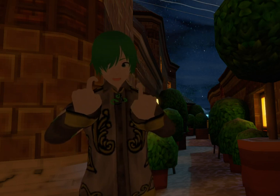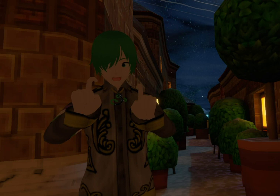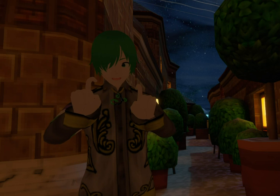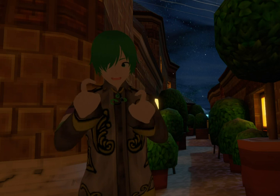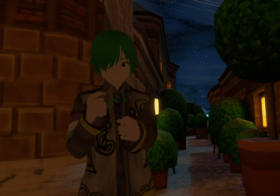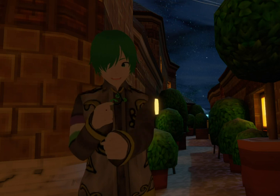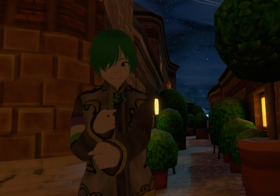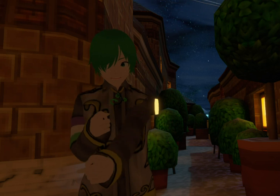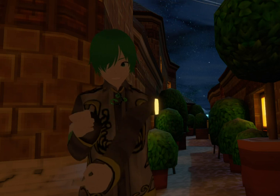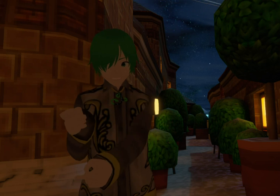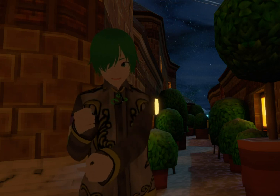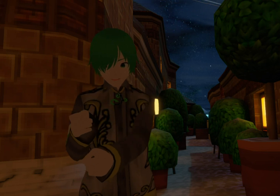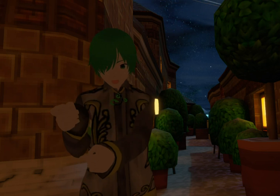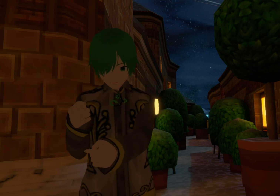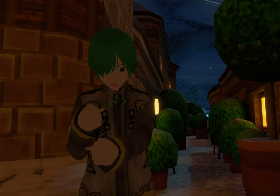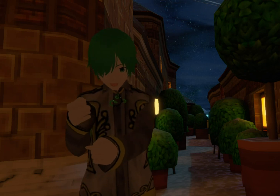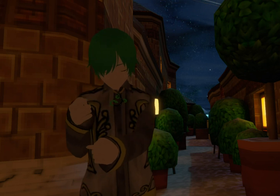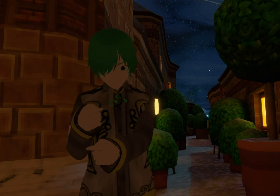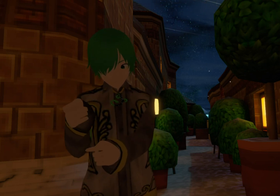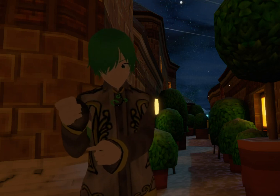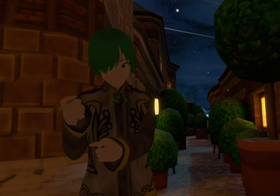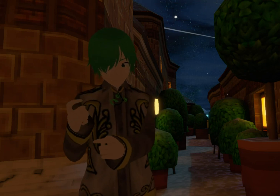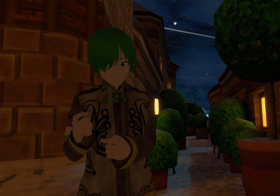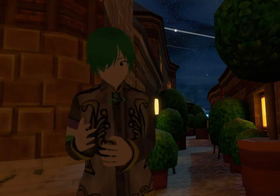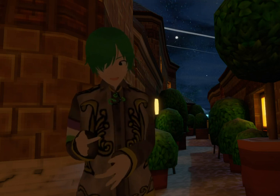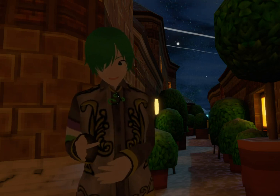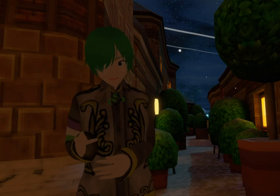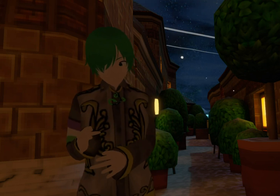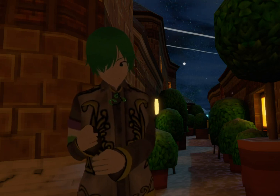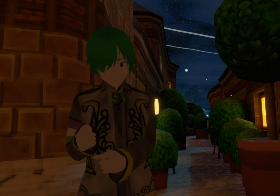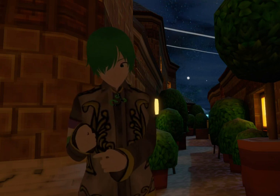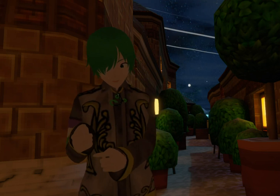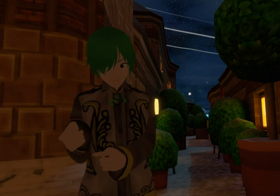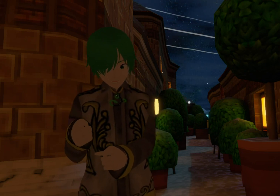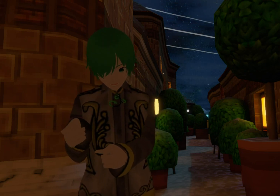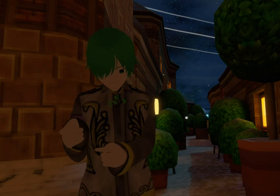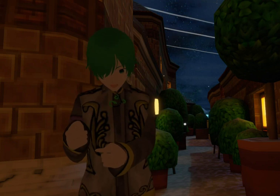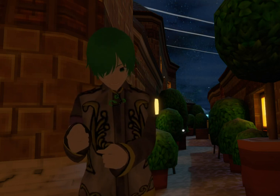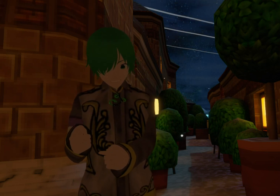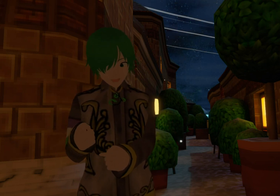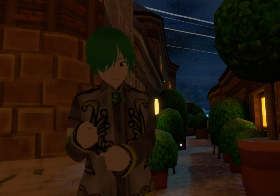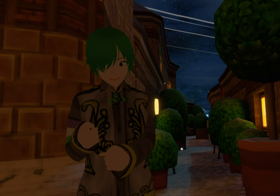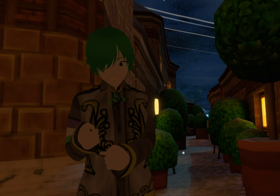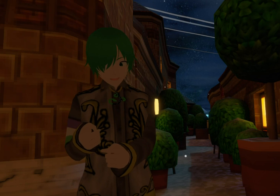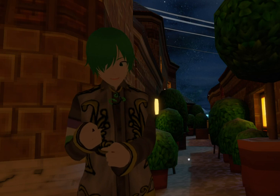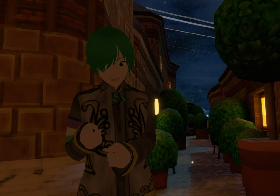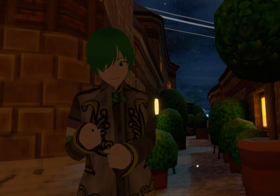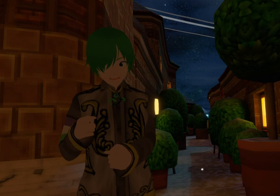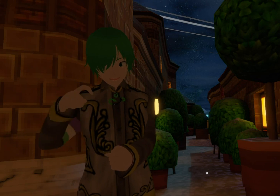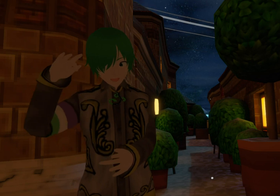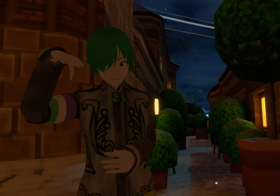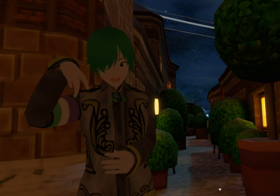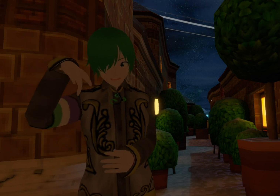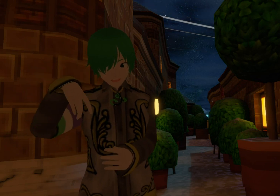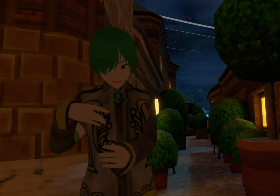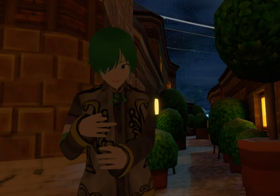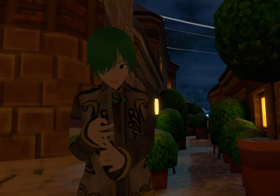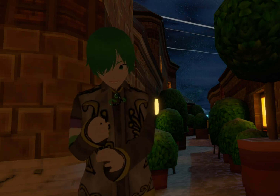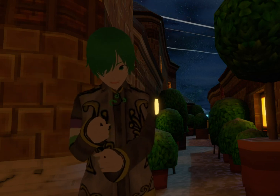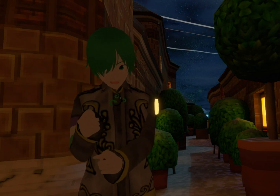X hands, so I can do a joke there. That's actually easier to see, and my hands are actually blending into the ground when I'm looking down to